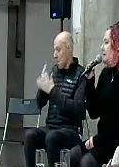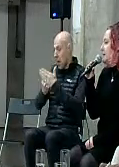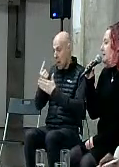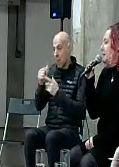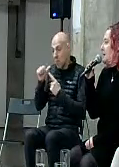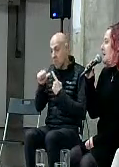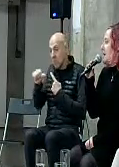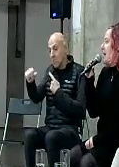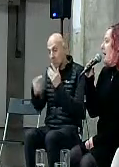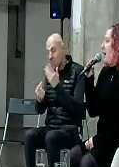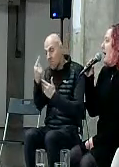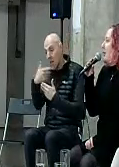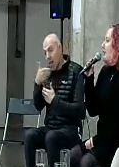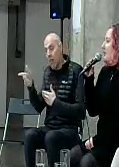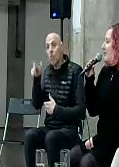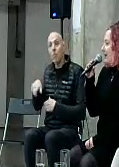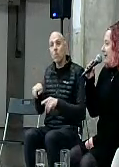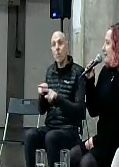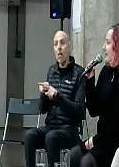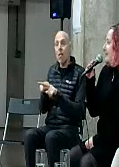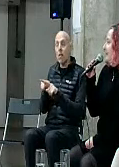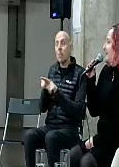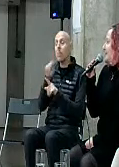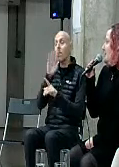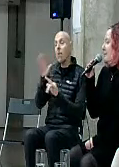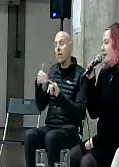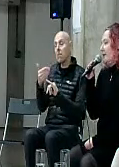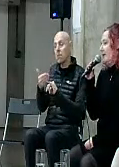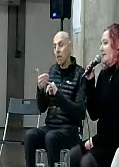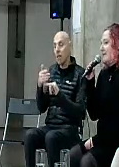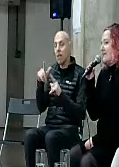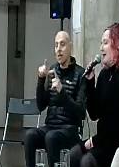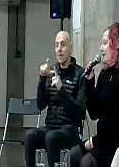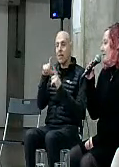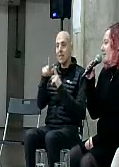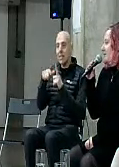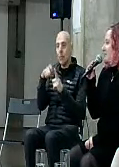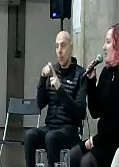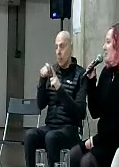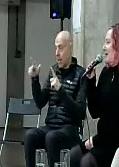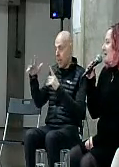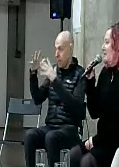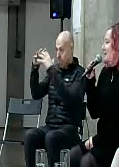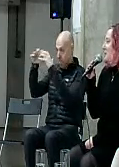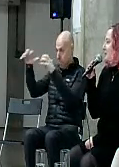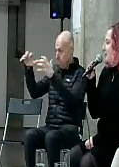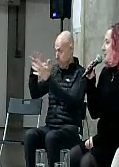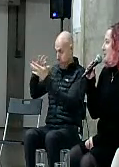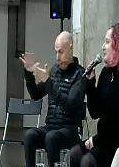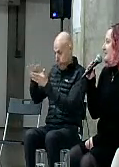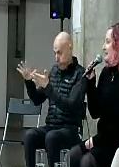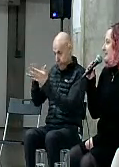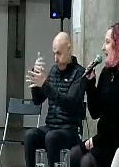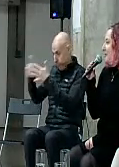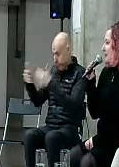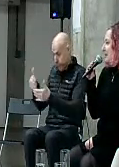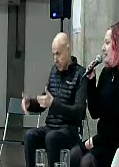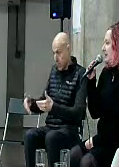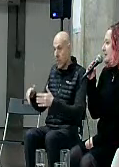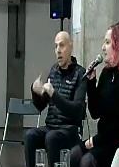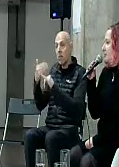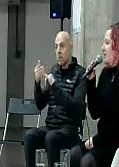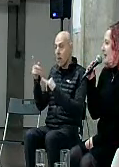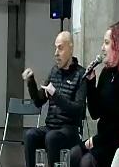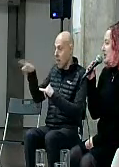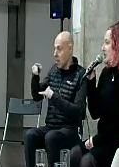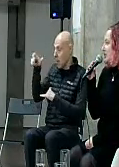her. So until the DWP is dismantled from the top down, until people receive